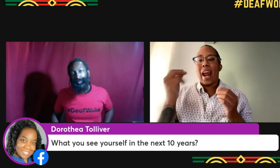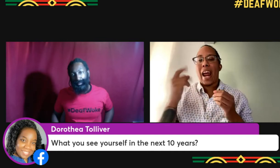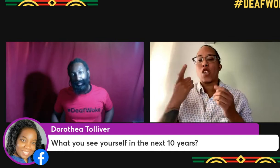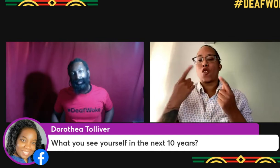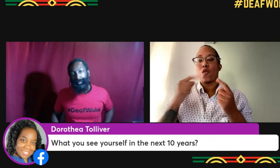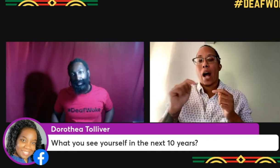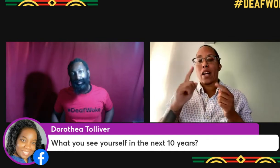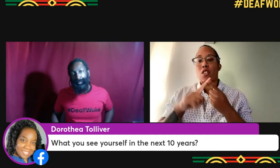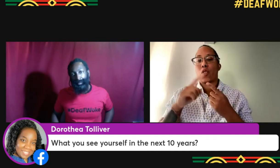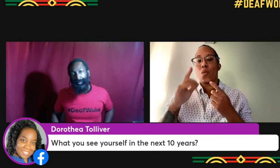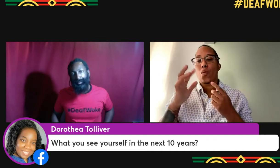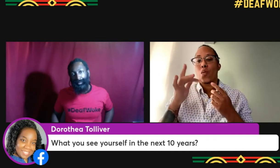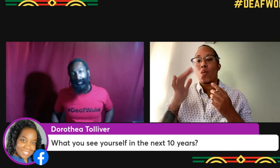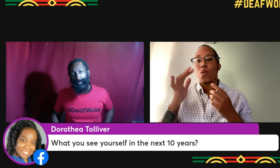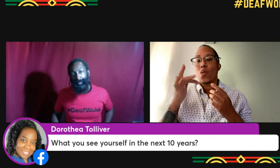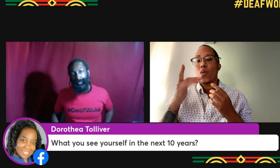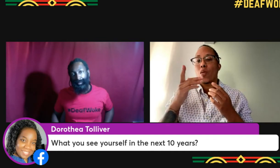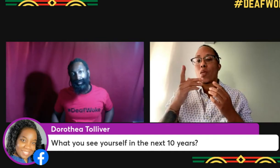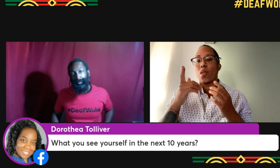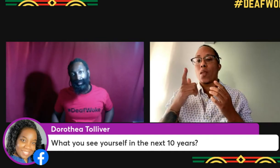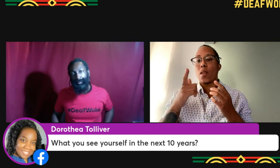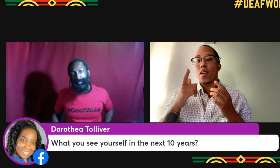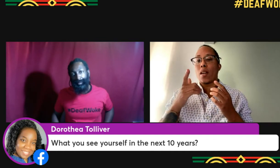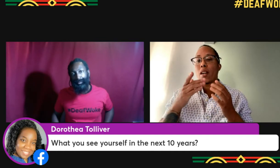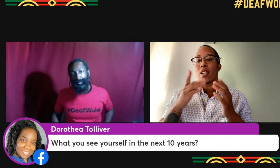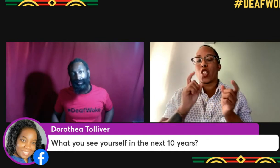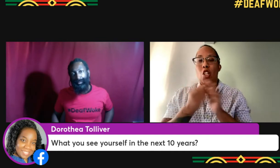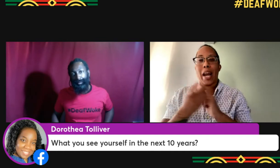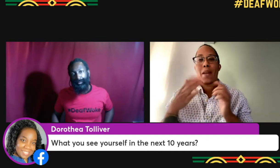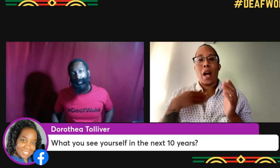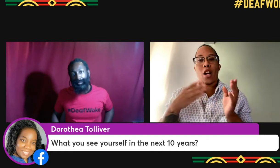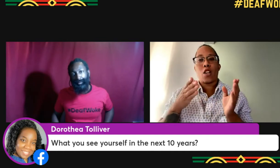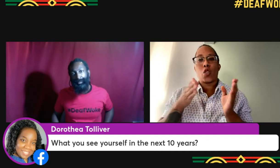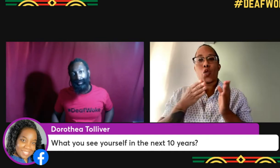continuing to live my truth and trying to.